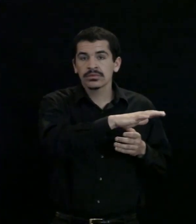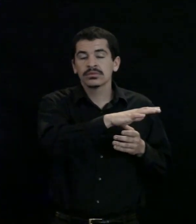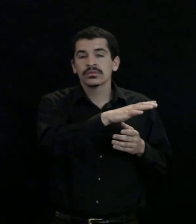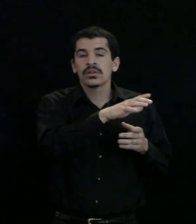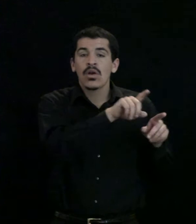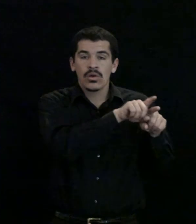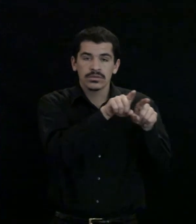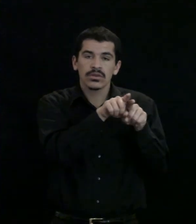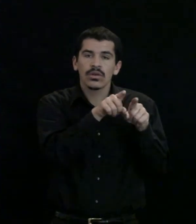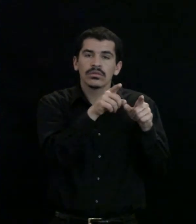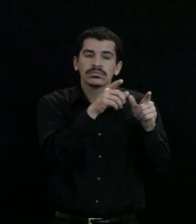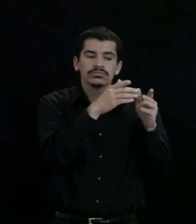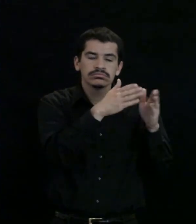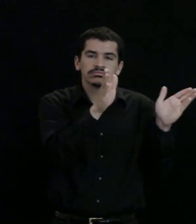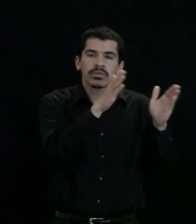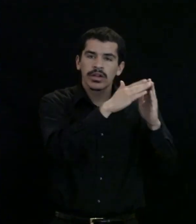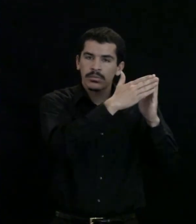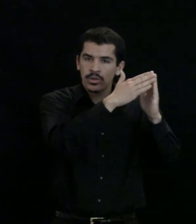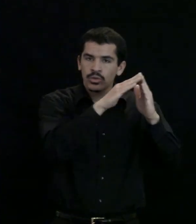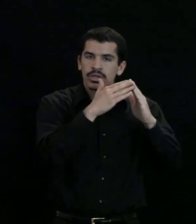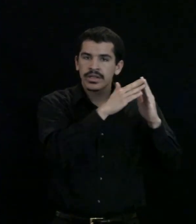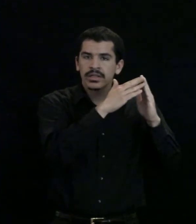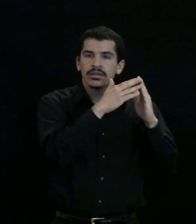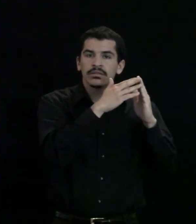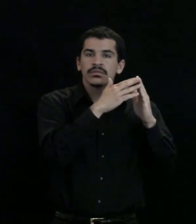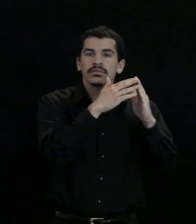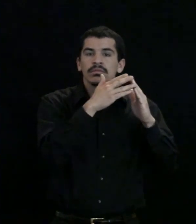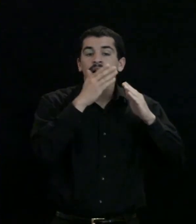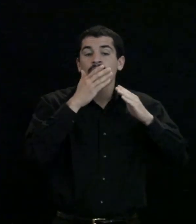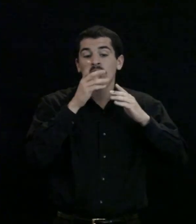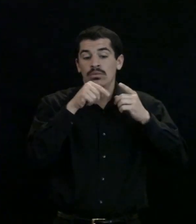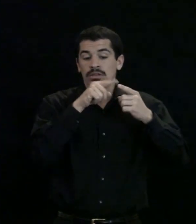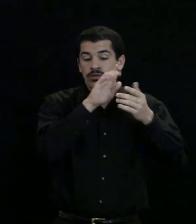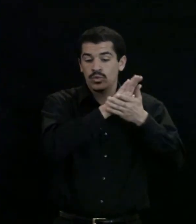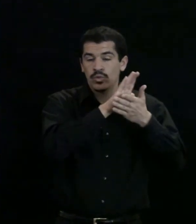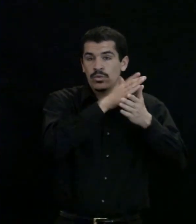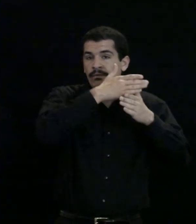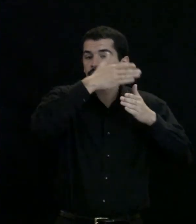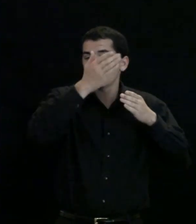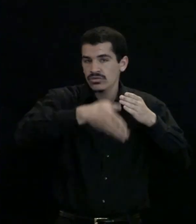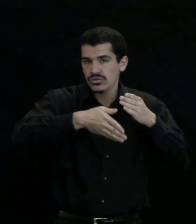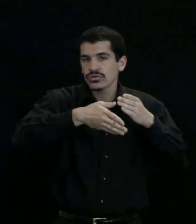and the community after hours.